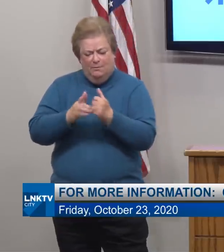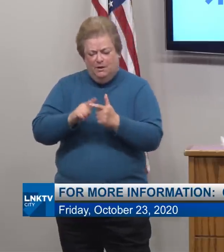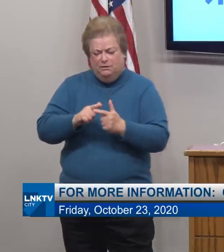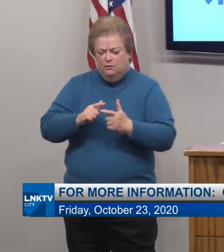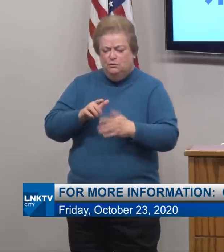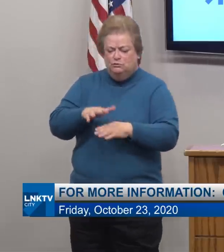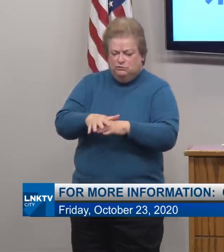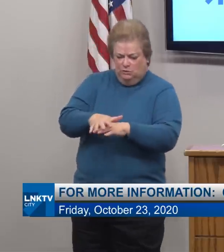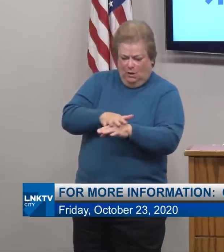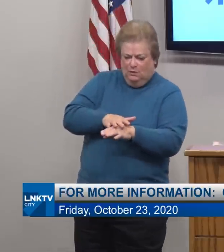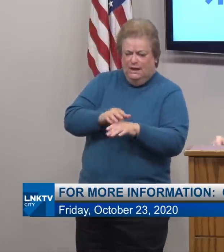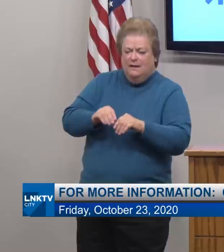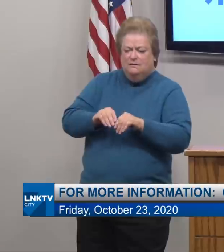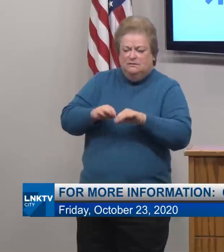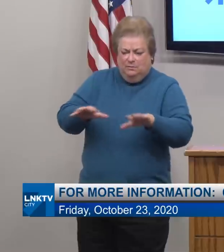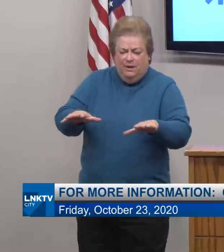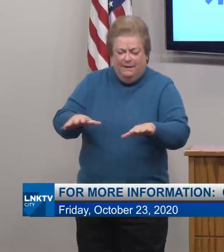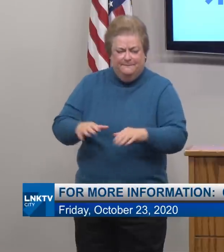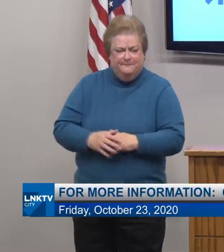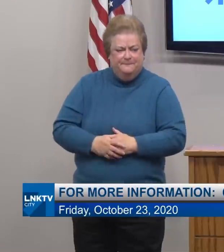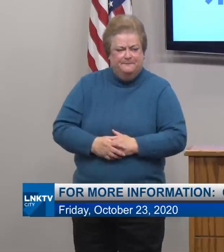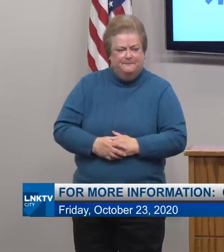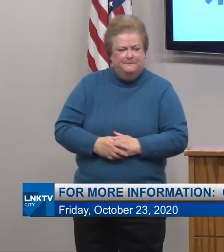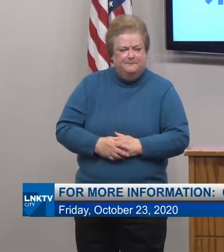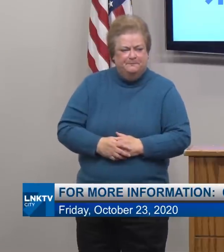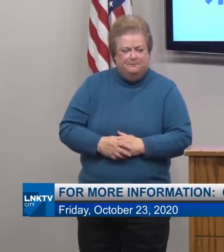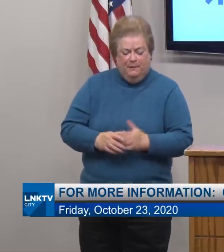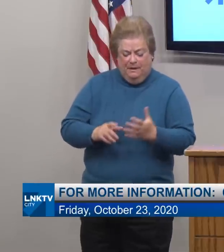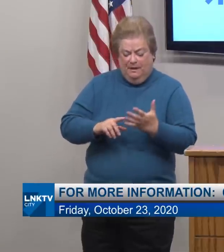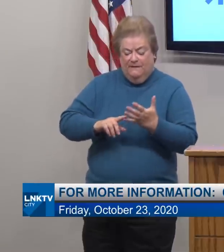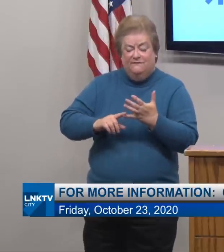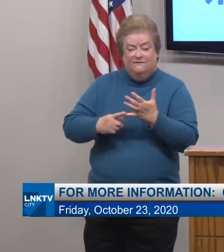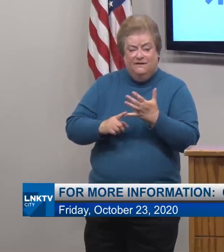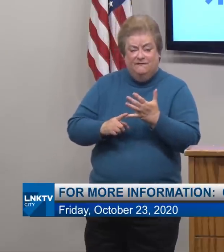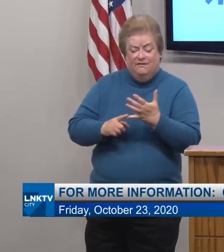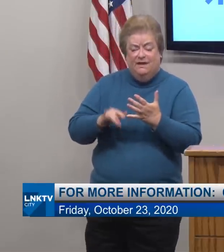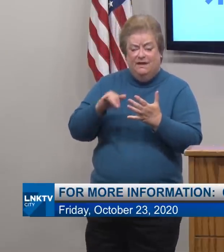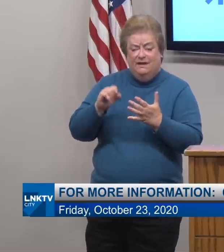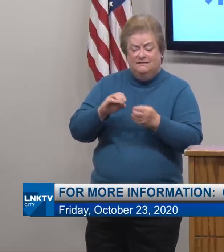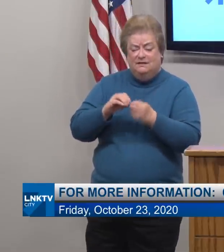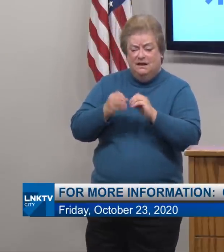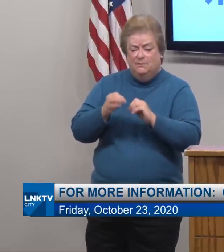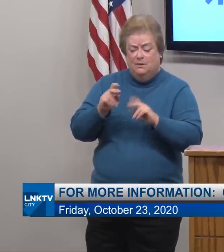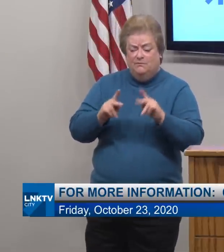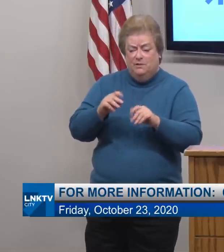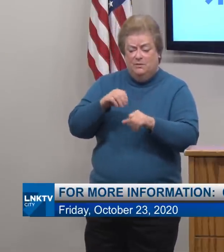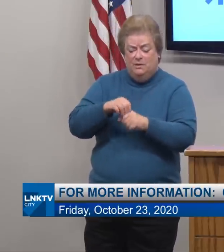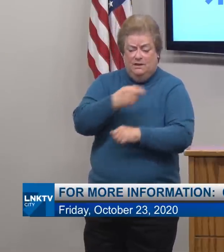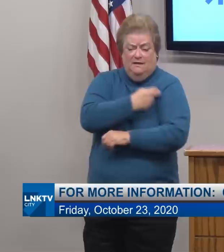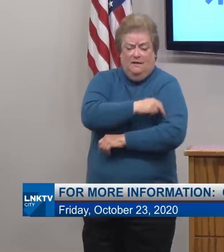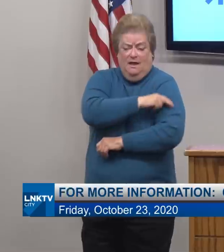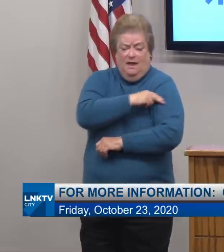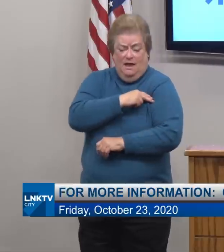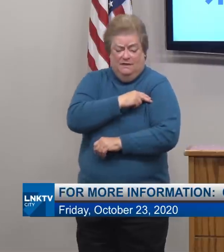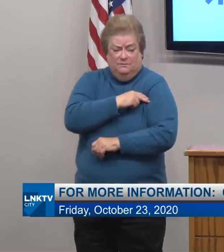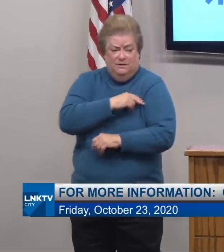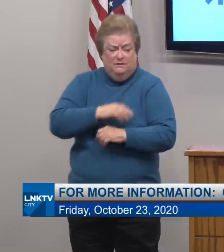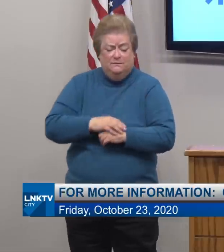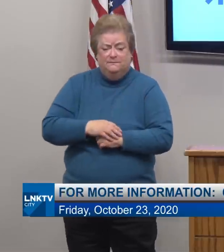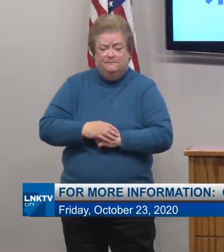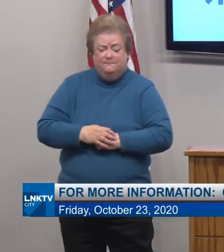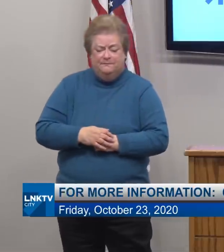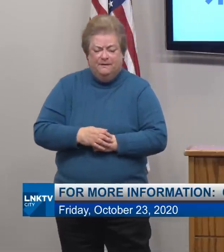virus in our community the fifth primary factor is the number of people hospitalized for coven 19